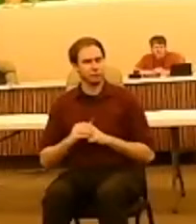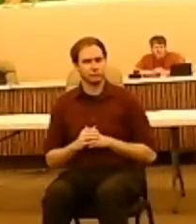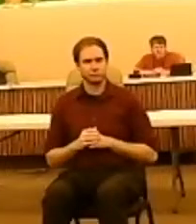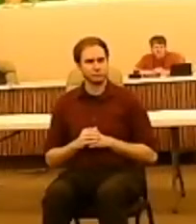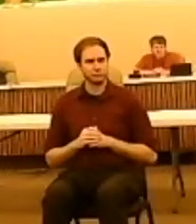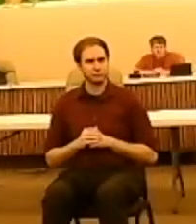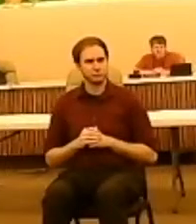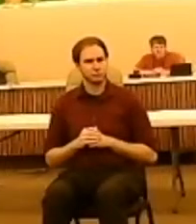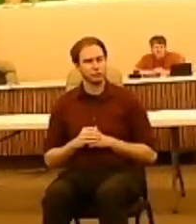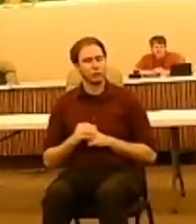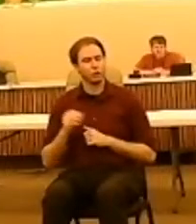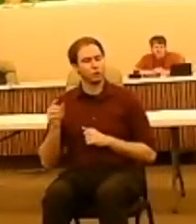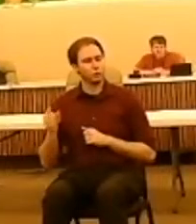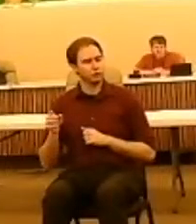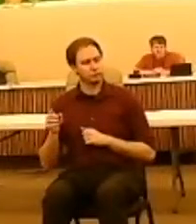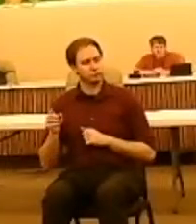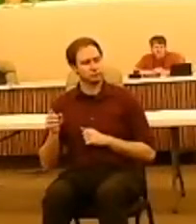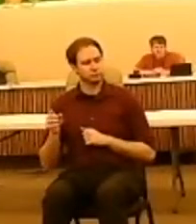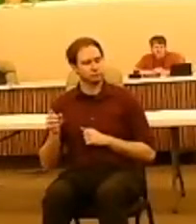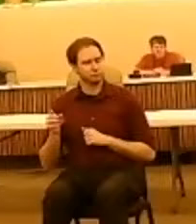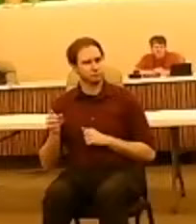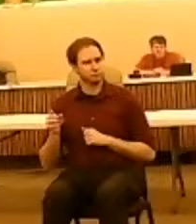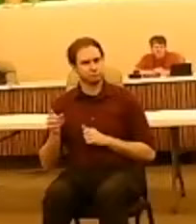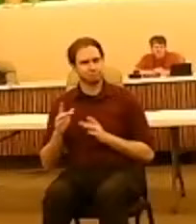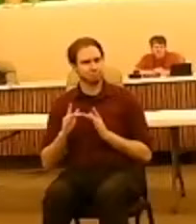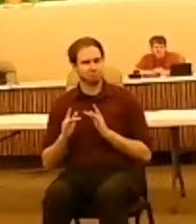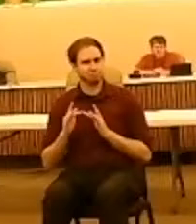And where, and